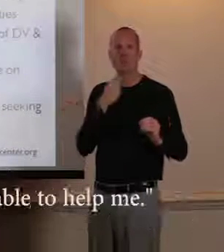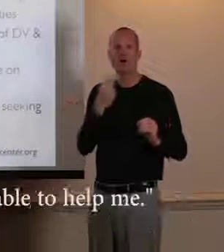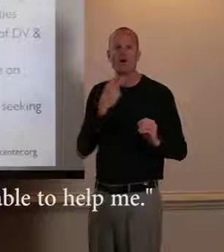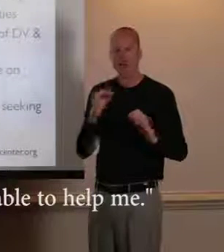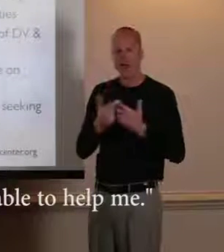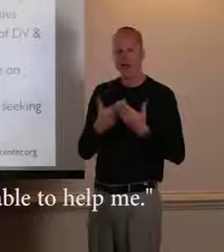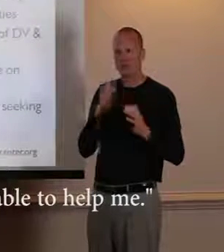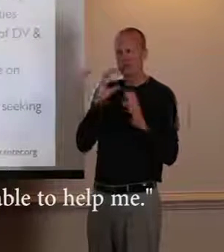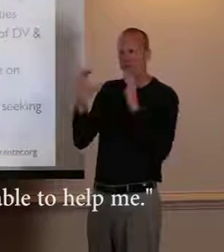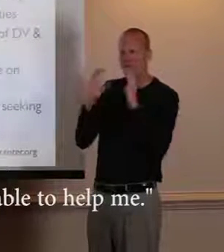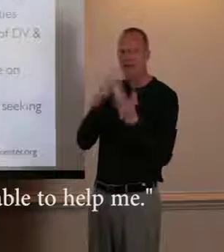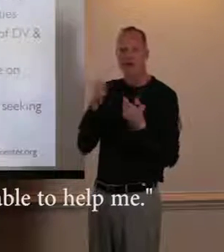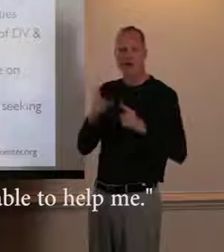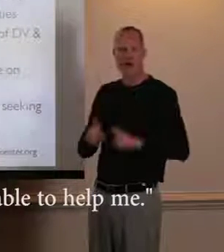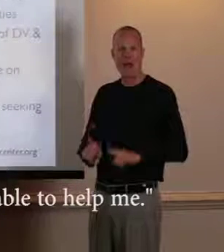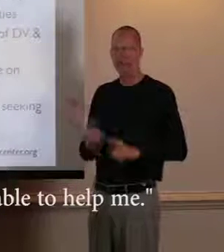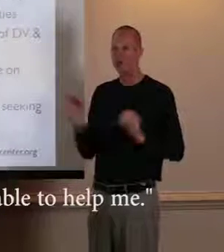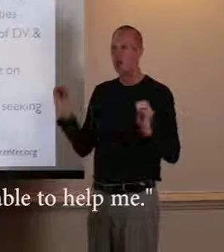to me? No one's going to be able to help me.